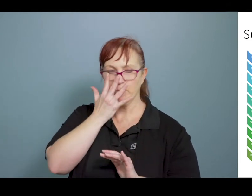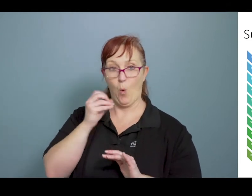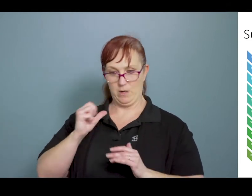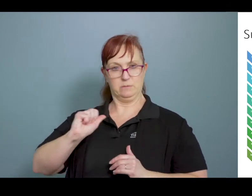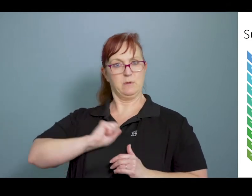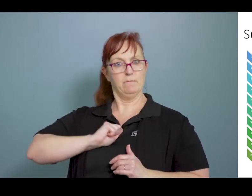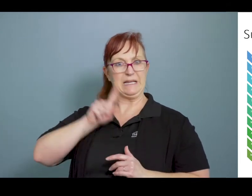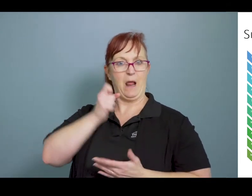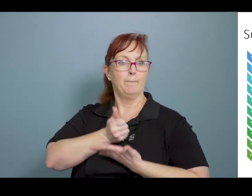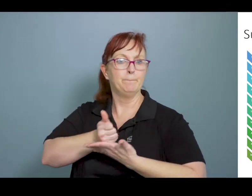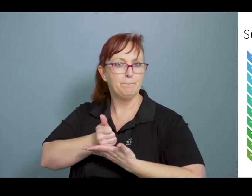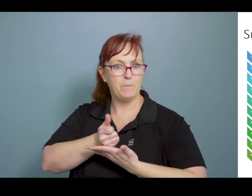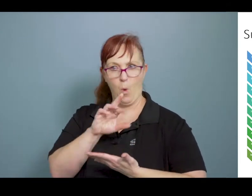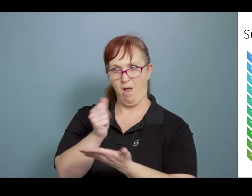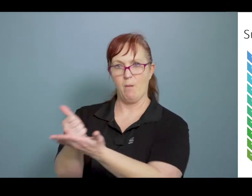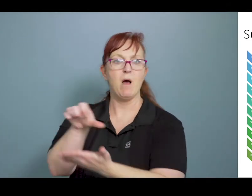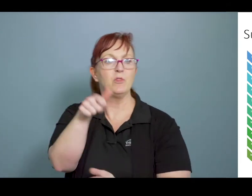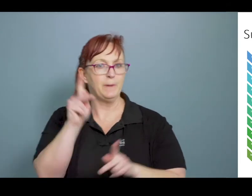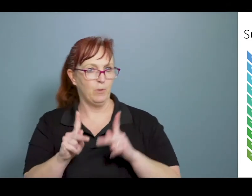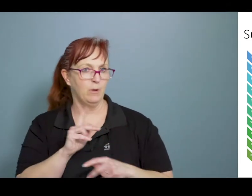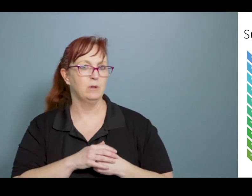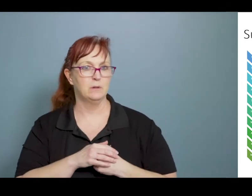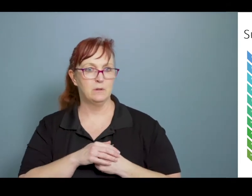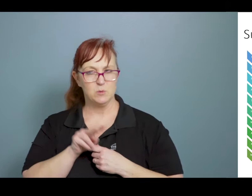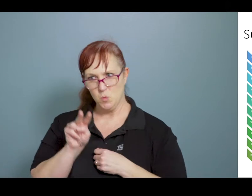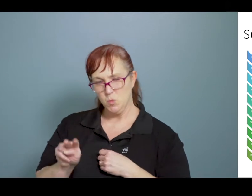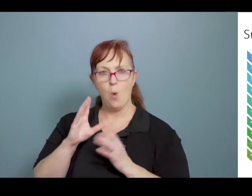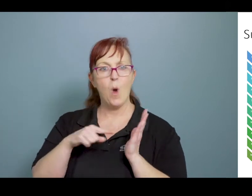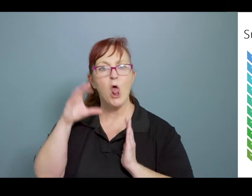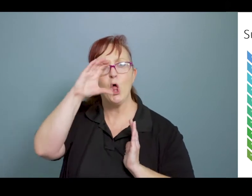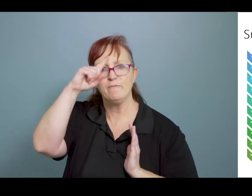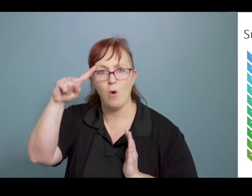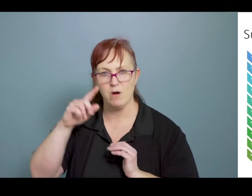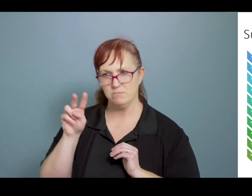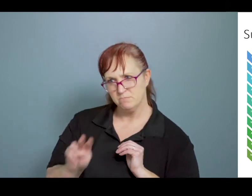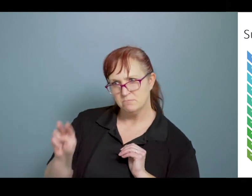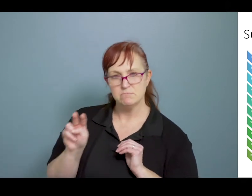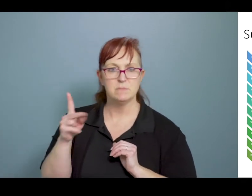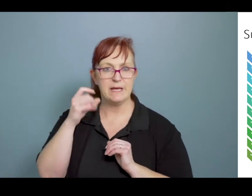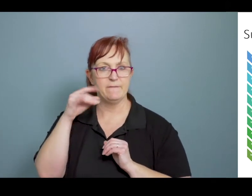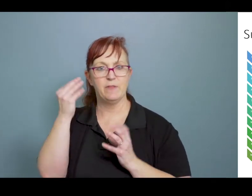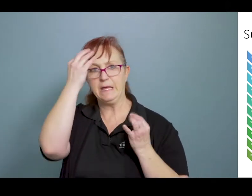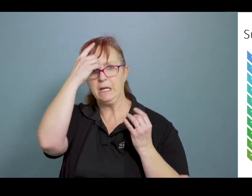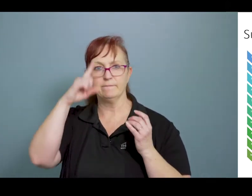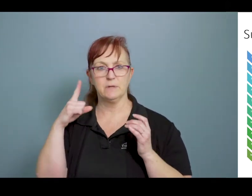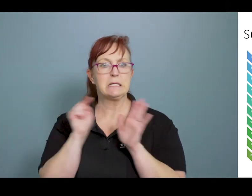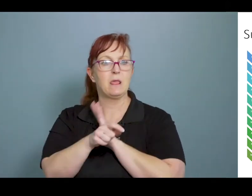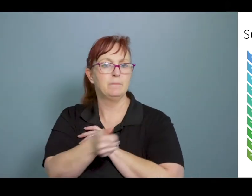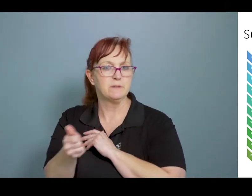help that is needed. I wanted to just point out a couple